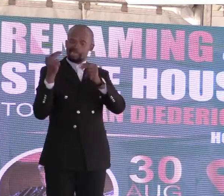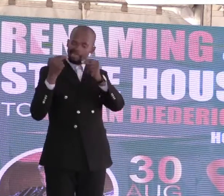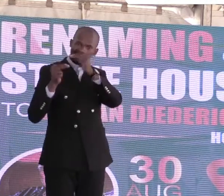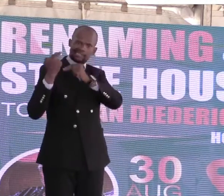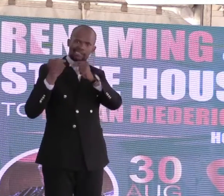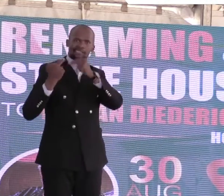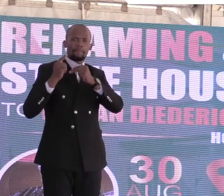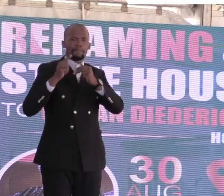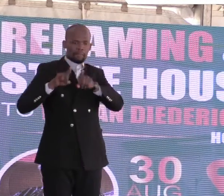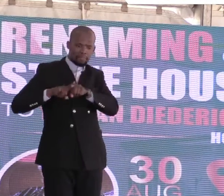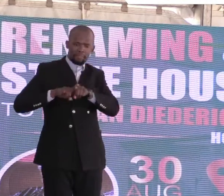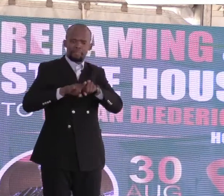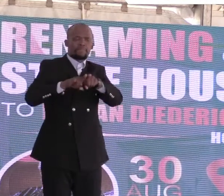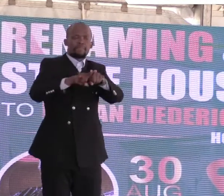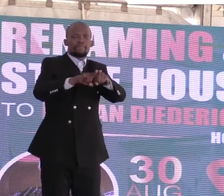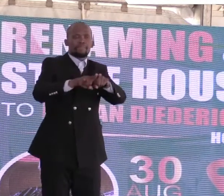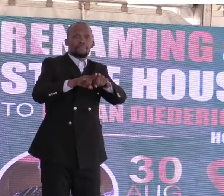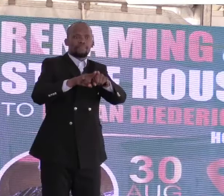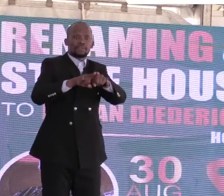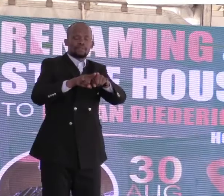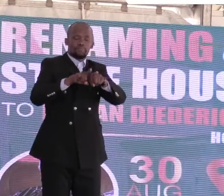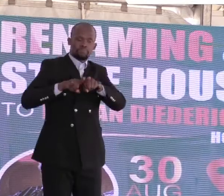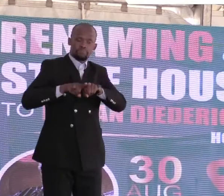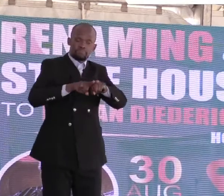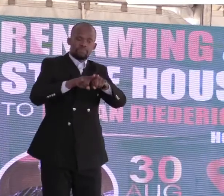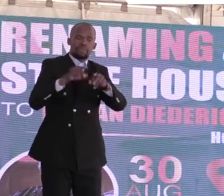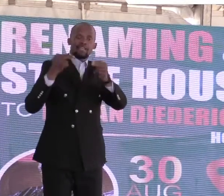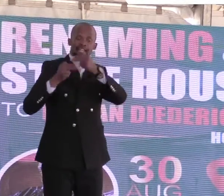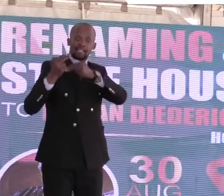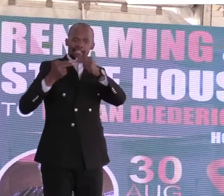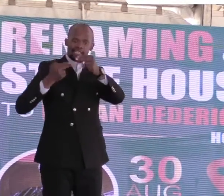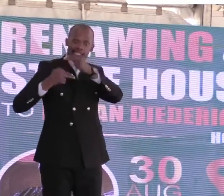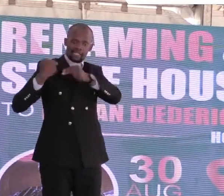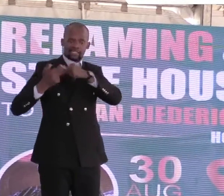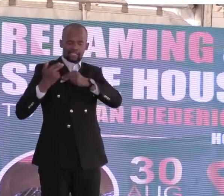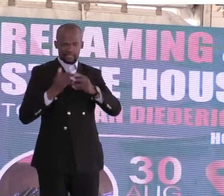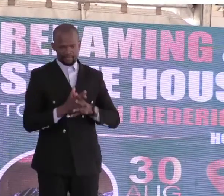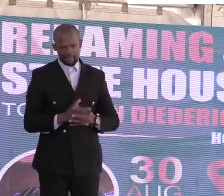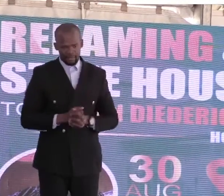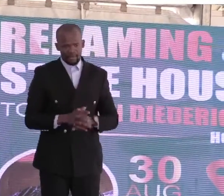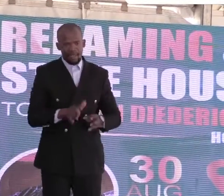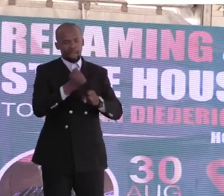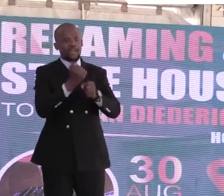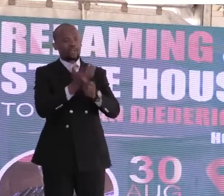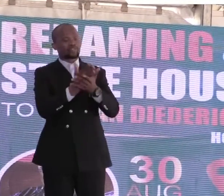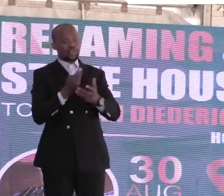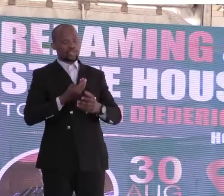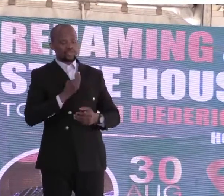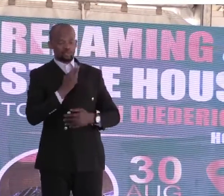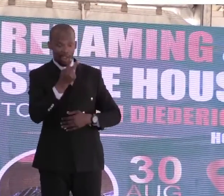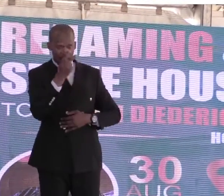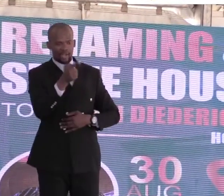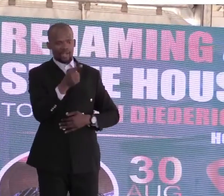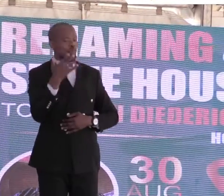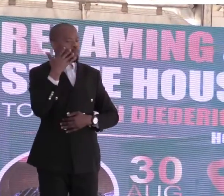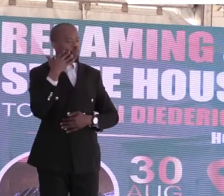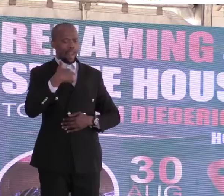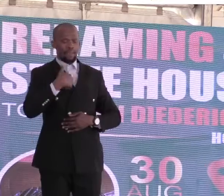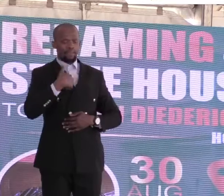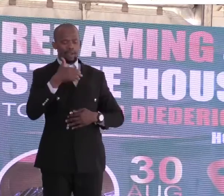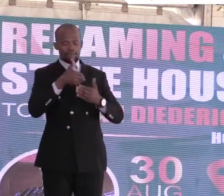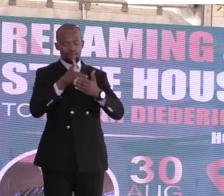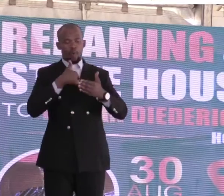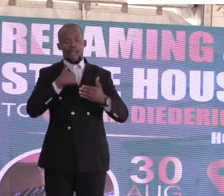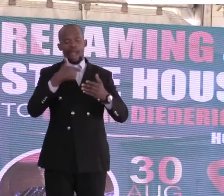route we would want to see and actually inscribe in the minds of our young children. In conclusion,